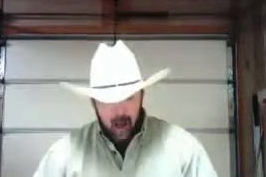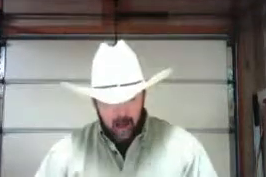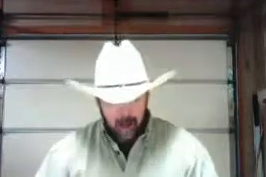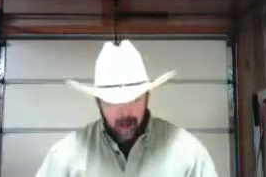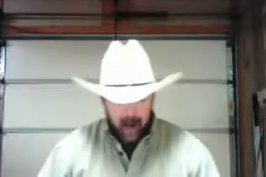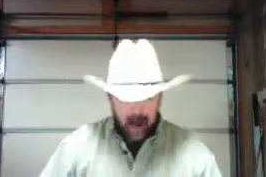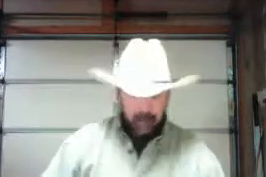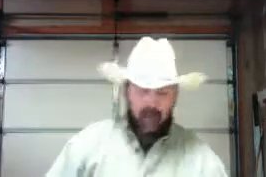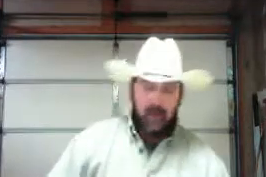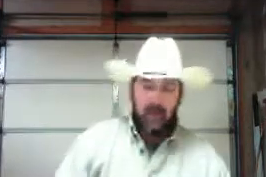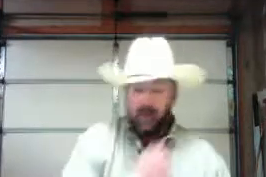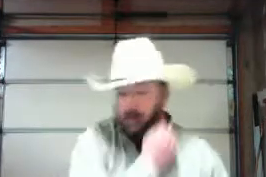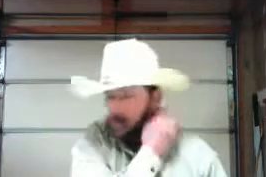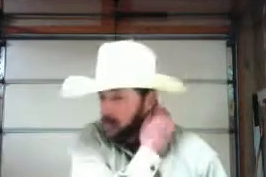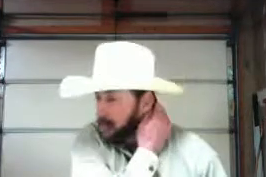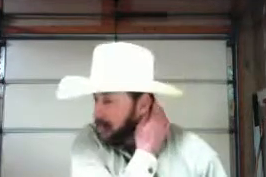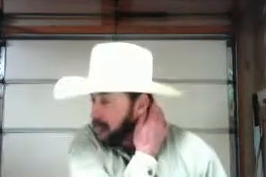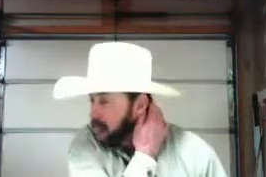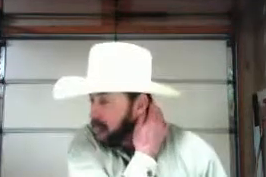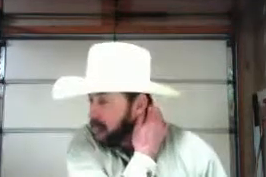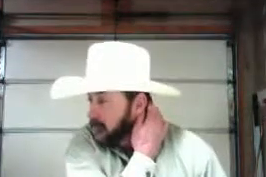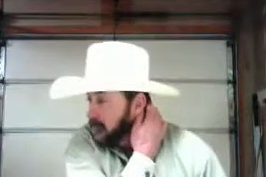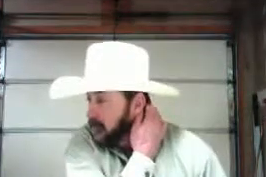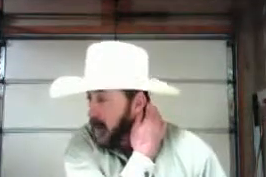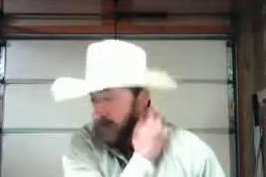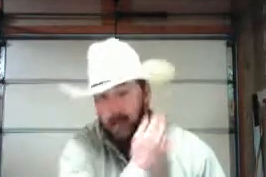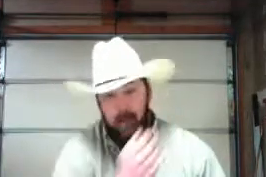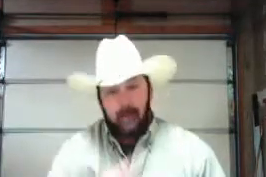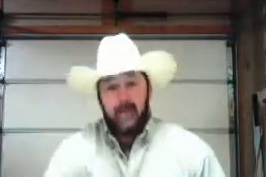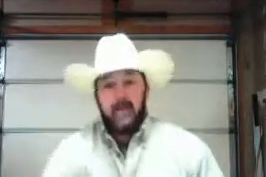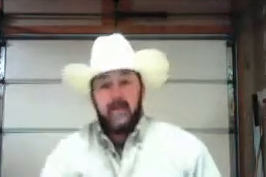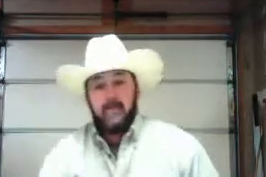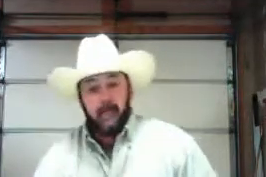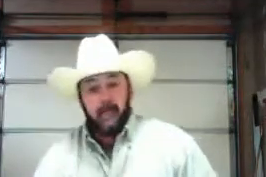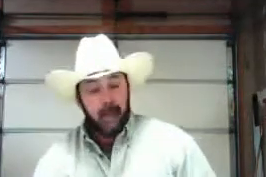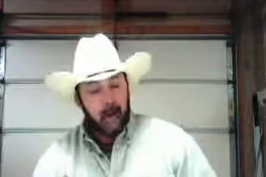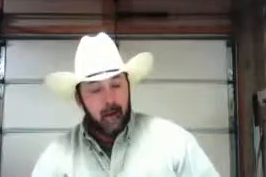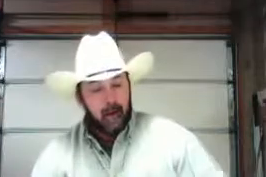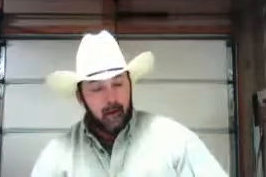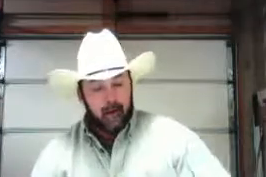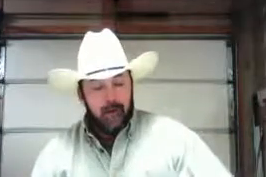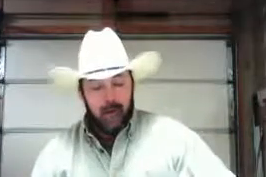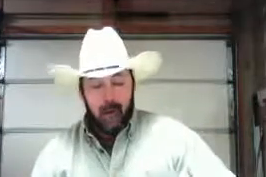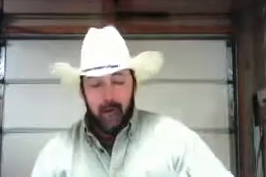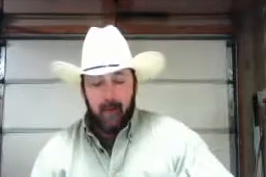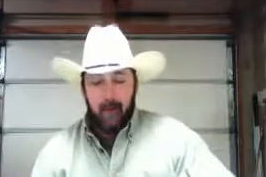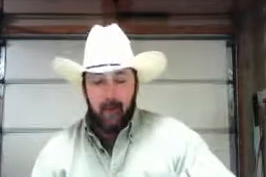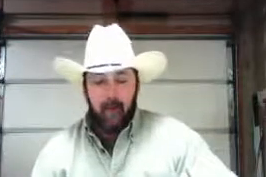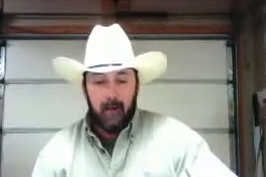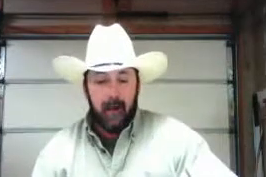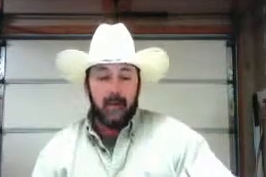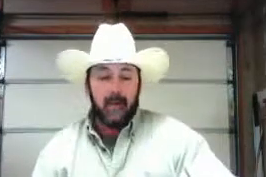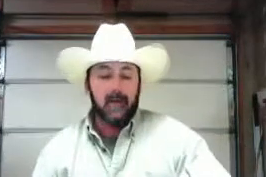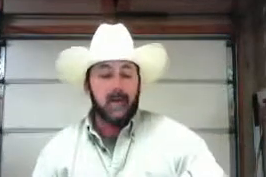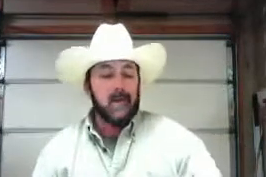with high precision. Oh, you better believe it. When you see that man up there in that high military thing,